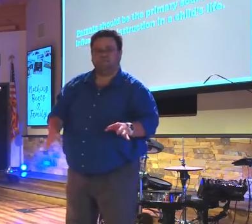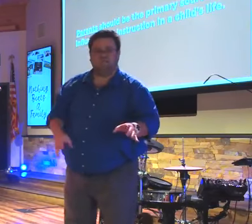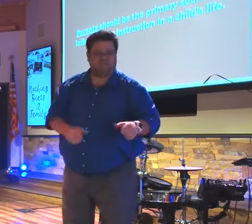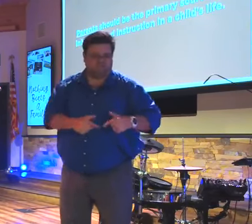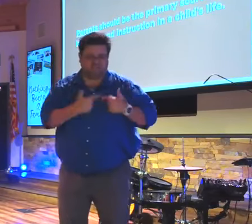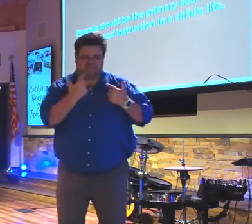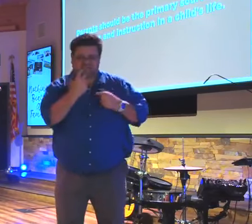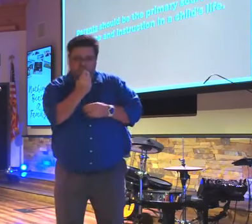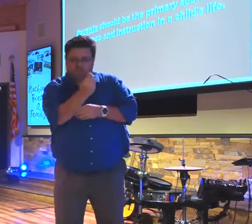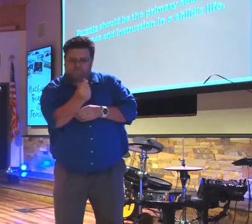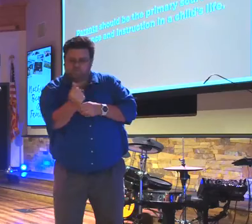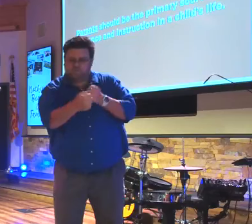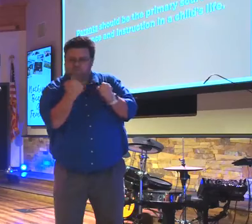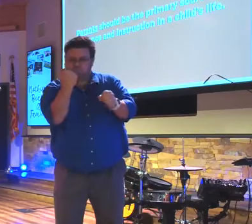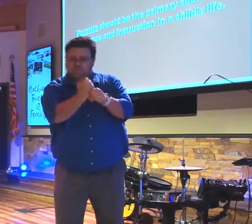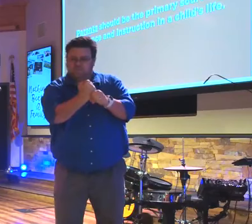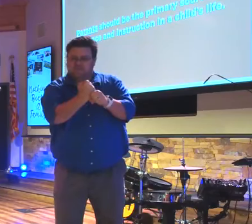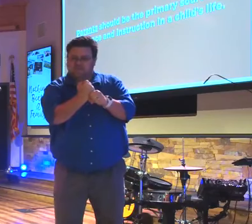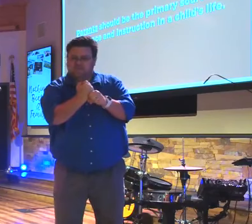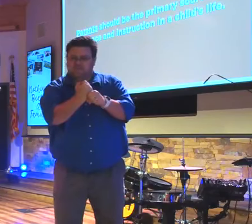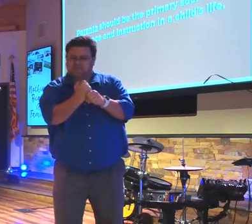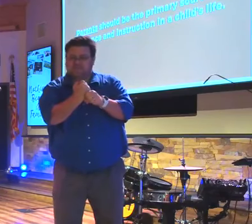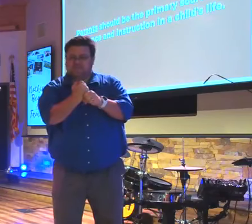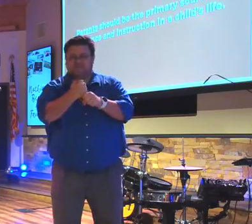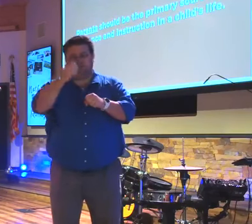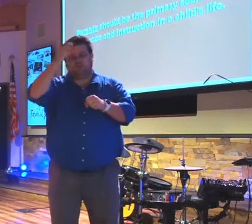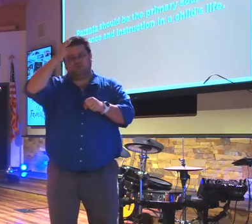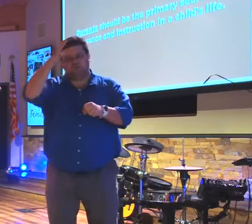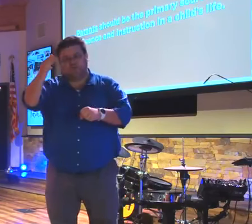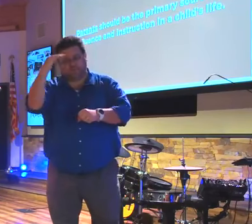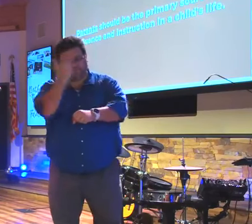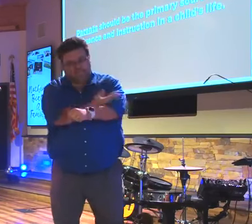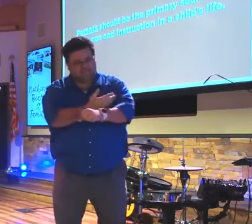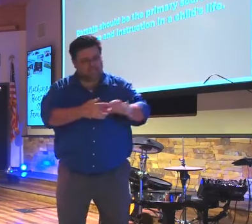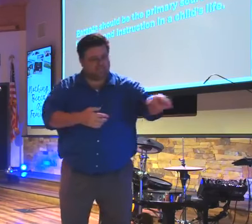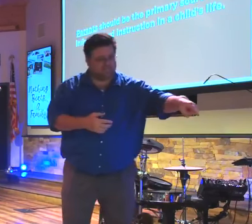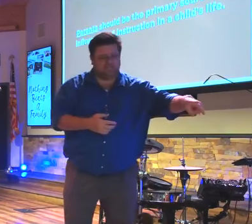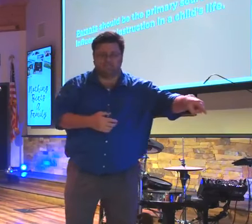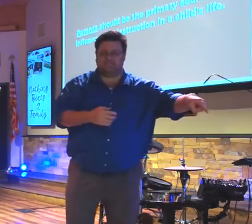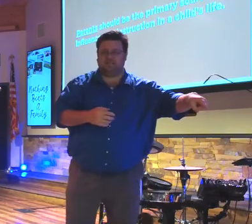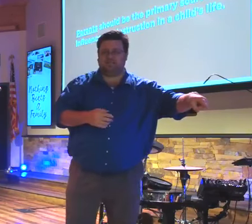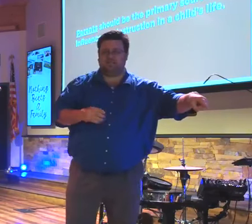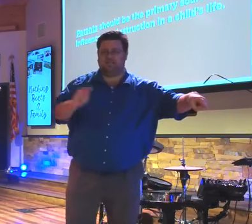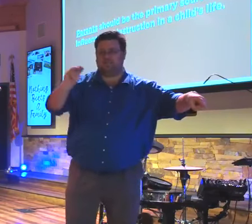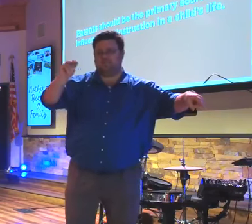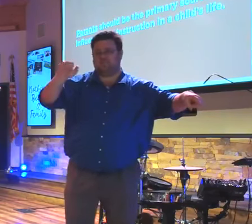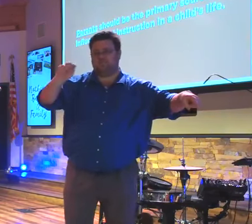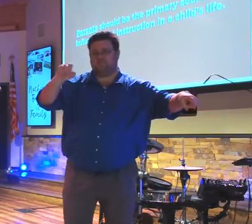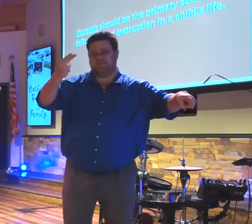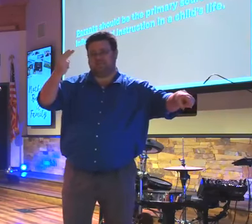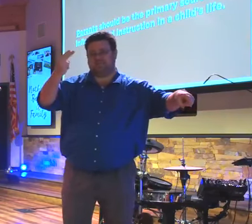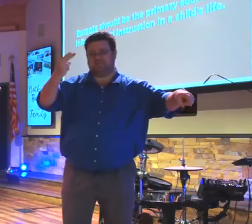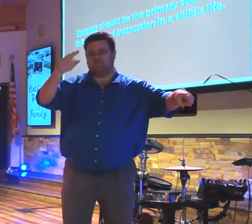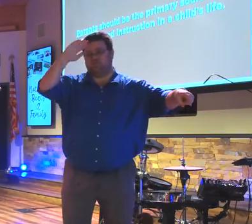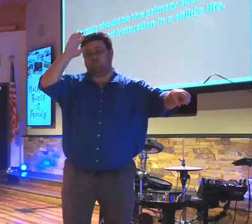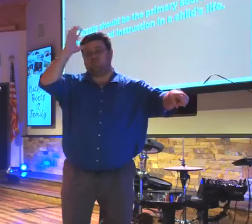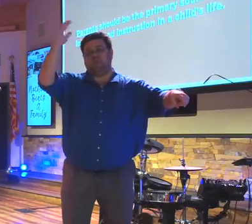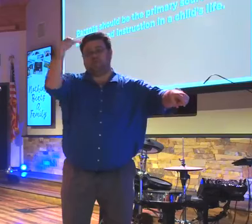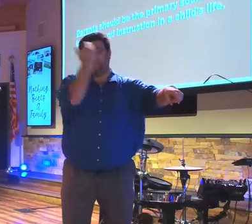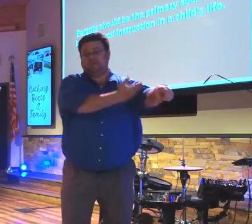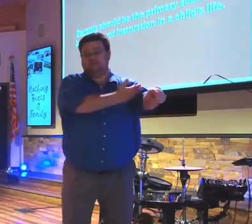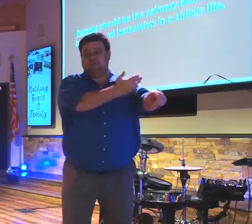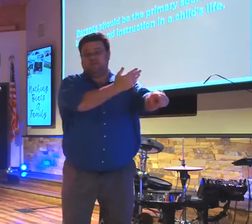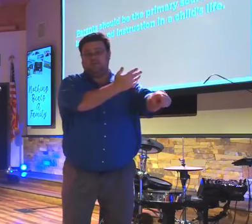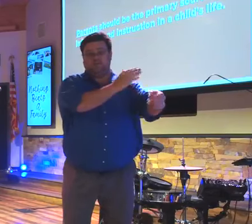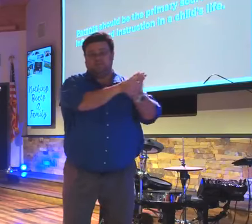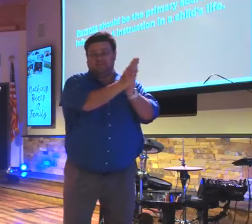couple years. And then Manasseh's grandson took the throne. Manasseh's grandson was Josiah. He also